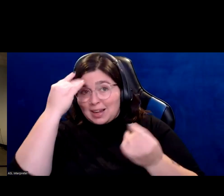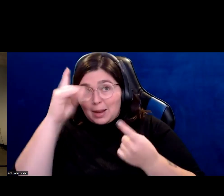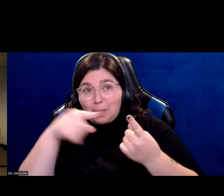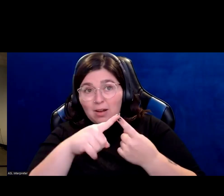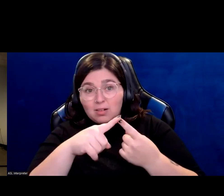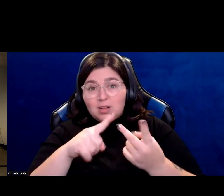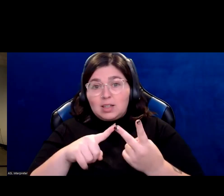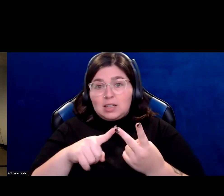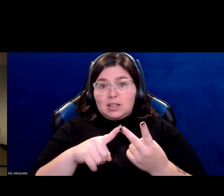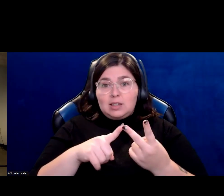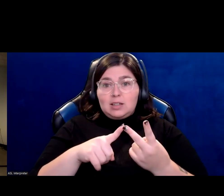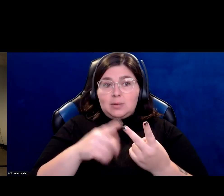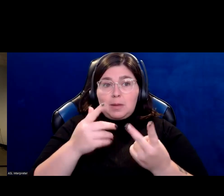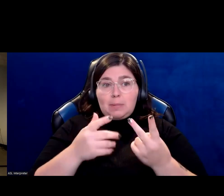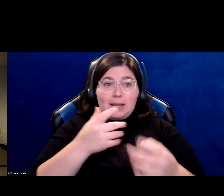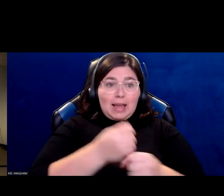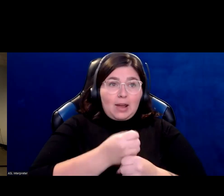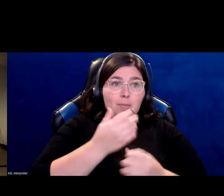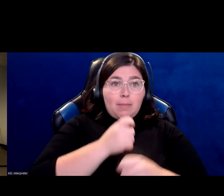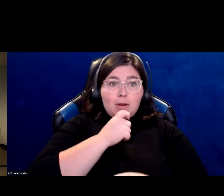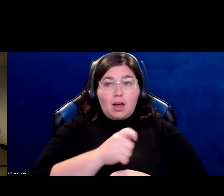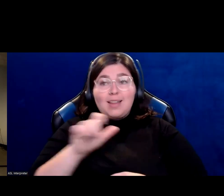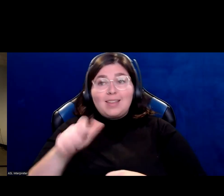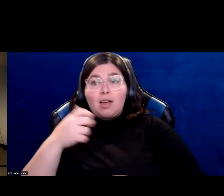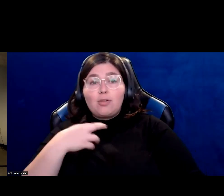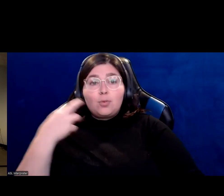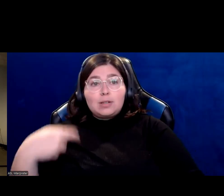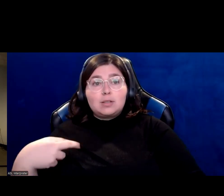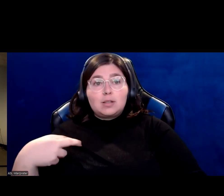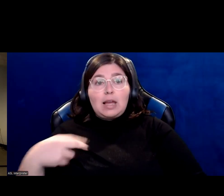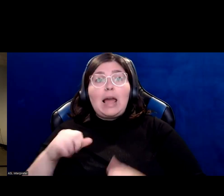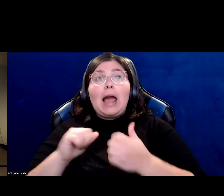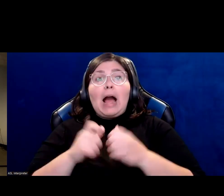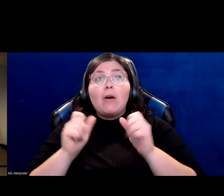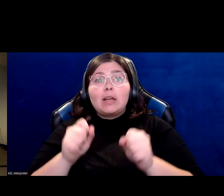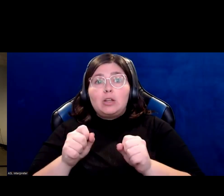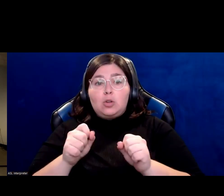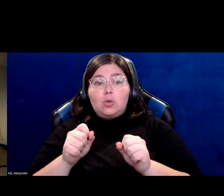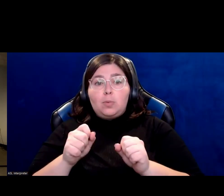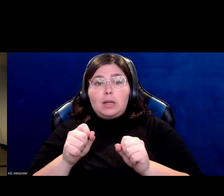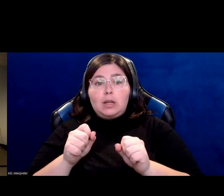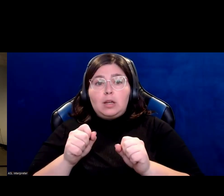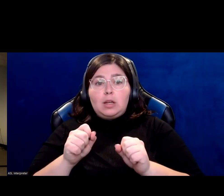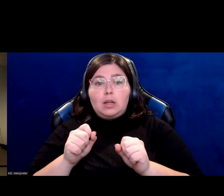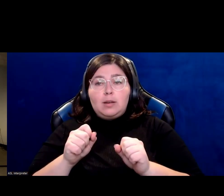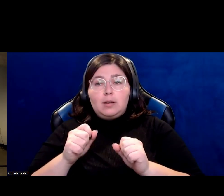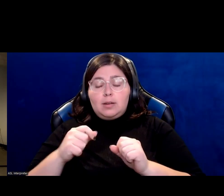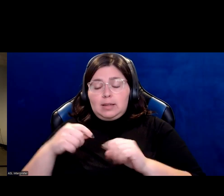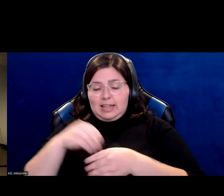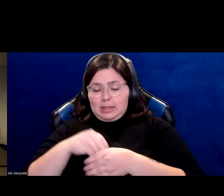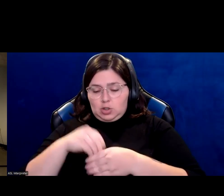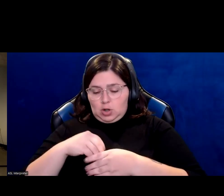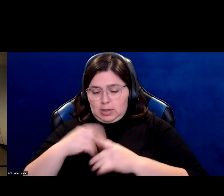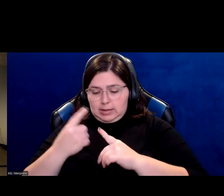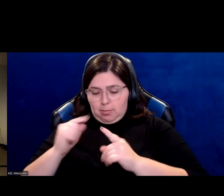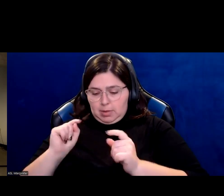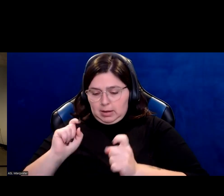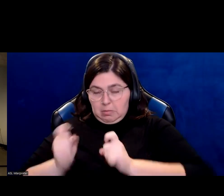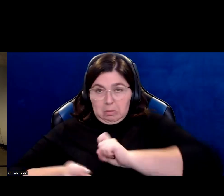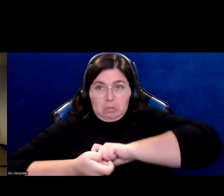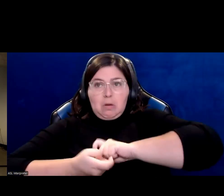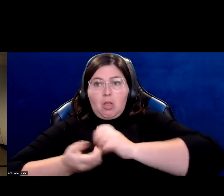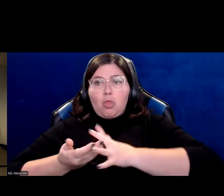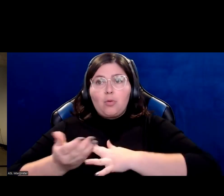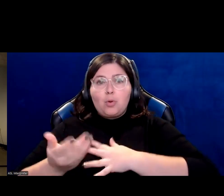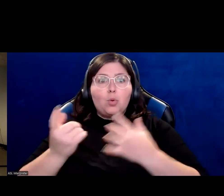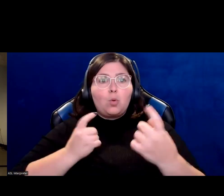it. And then the other risk is how can you be undermined internally through queries? So